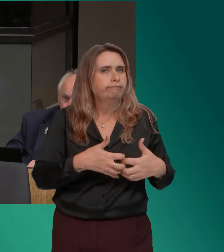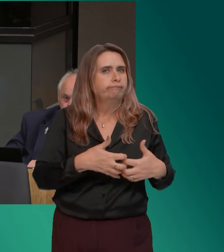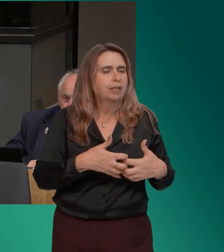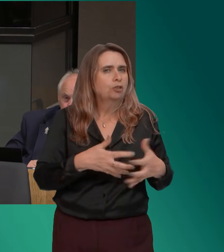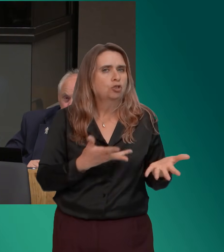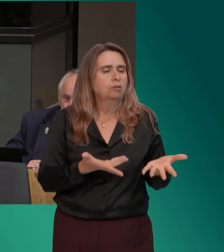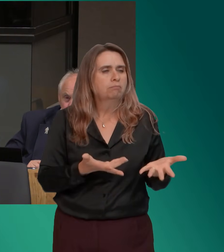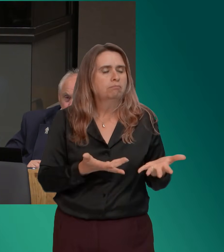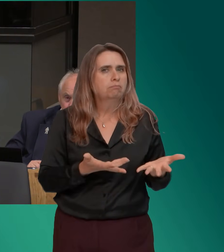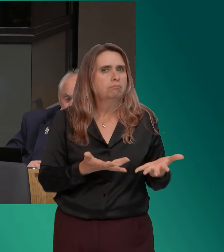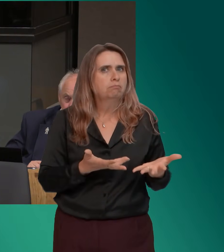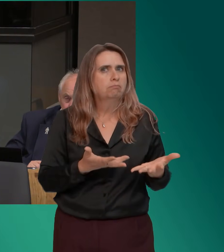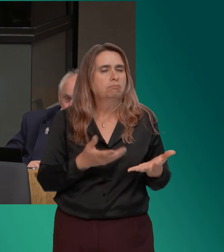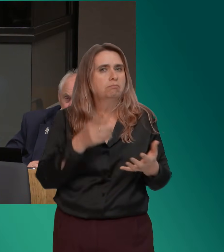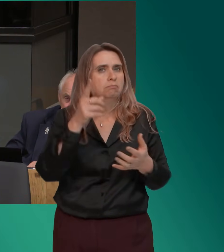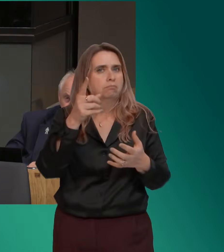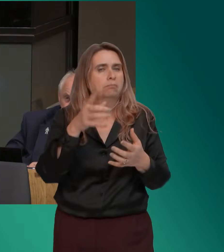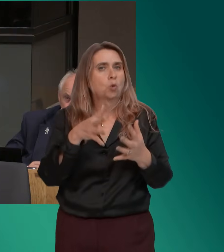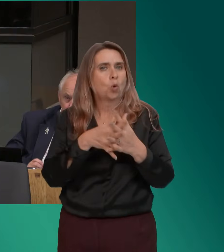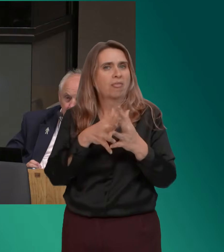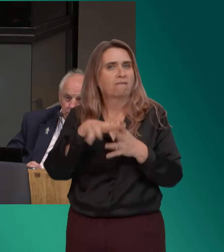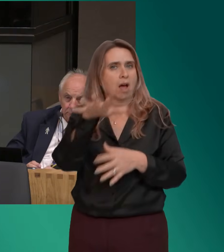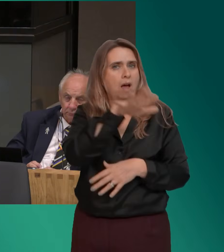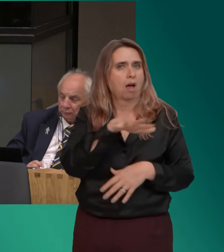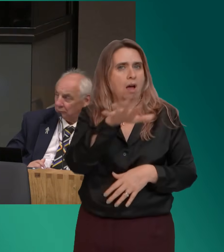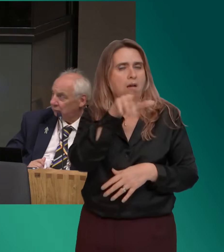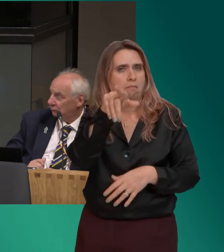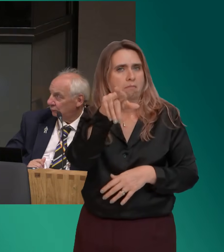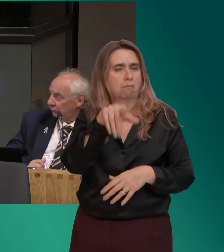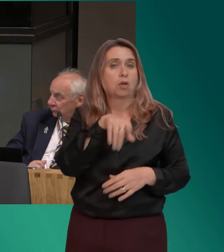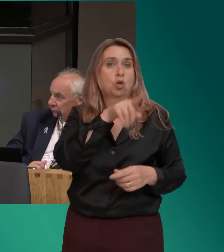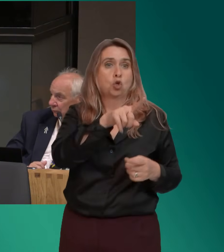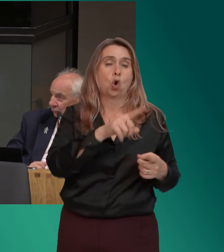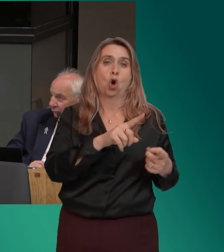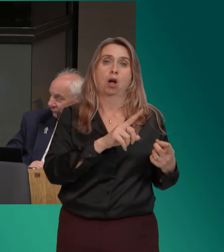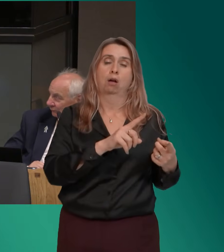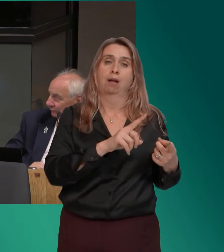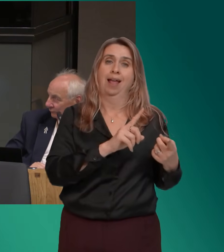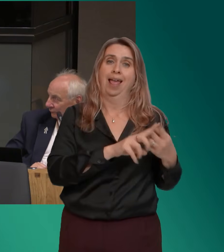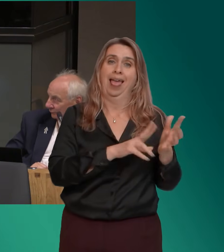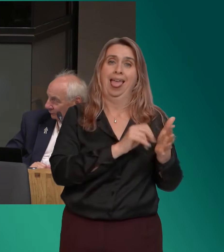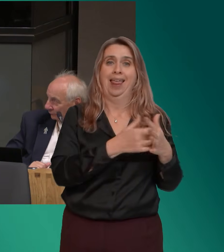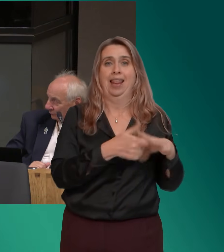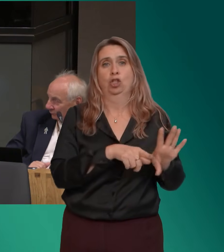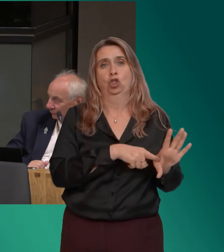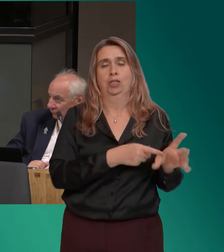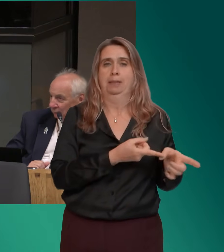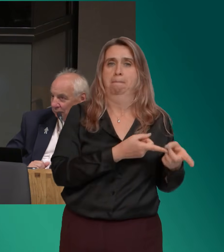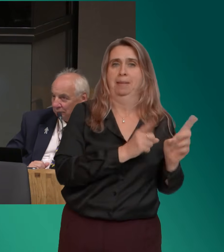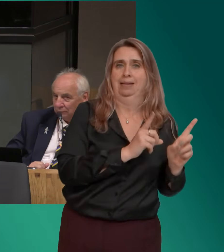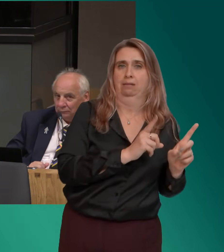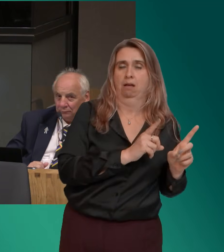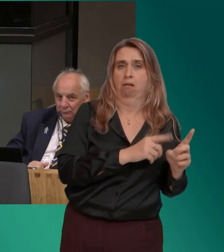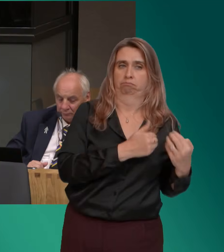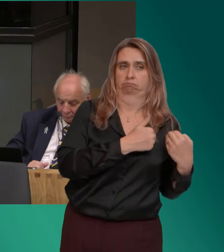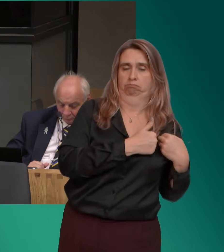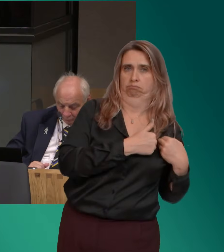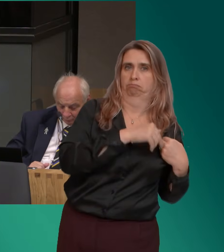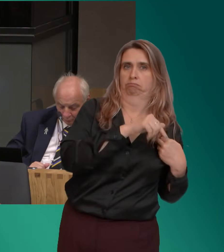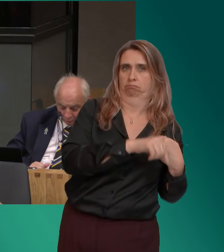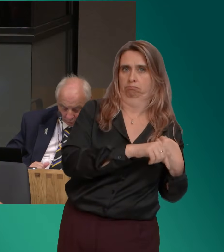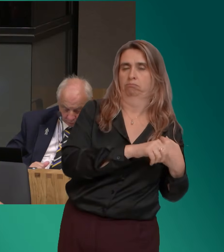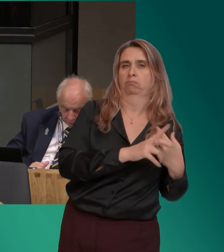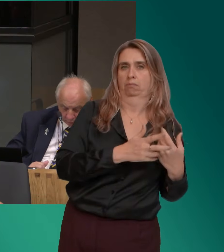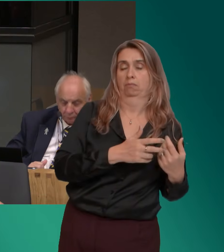at yw'r, and of course your Energy Minister has said that the party, Plaid Cymru, at a national level must be clear in its opposition